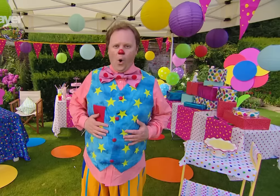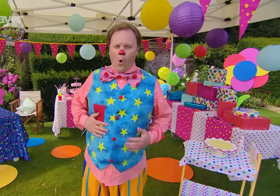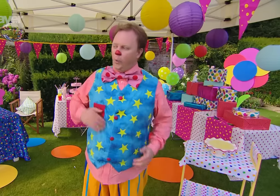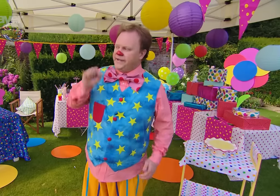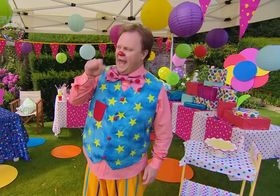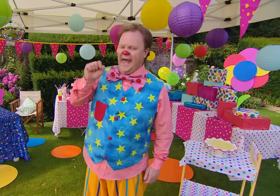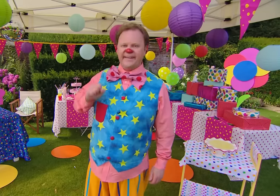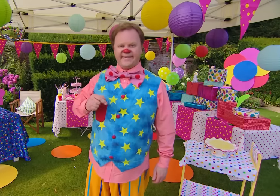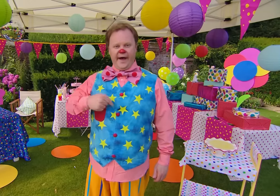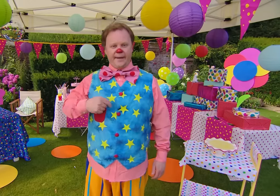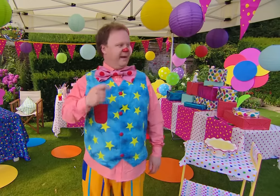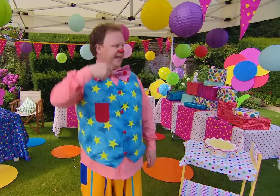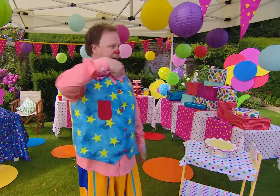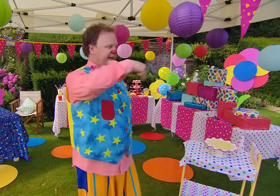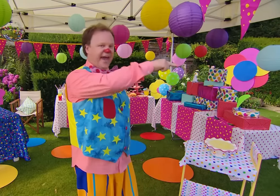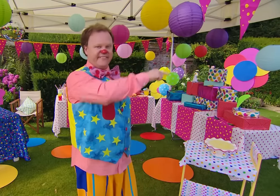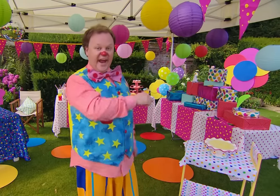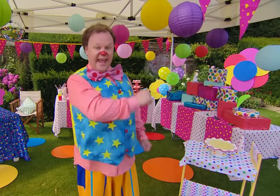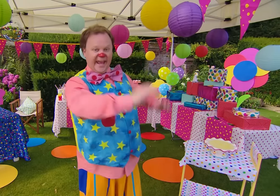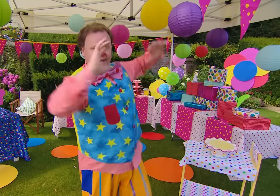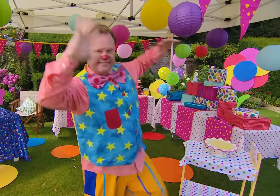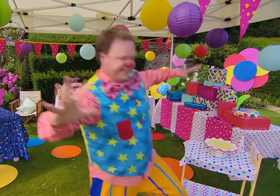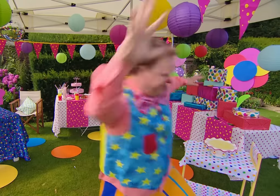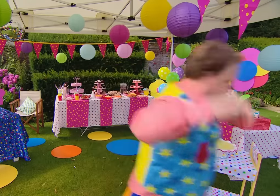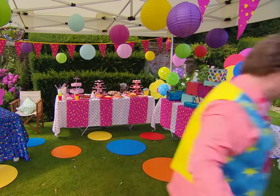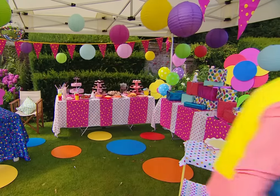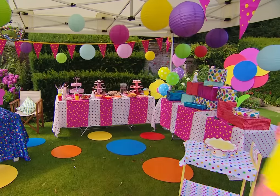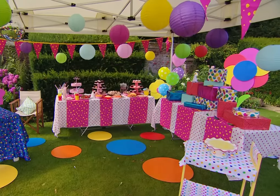Oh, yes. I'd better go and get ready.